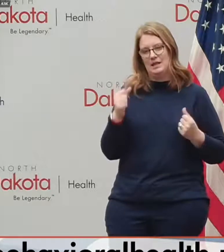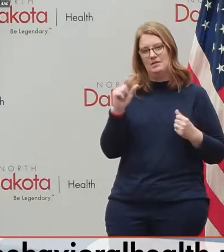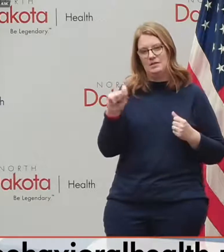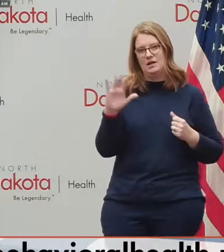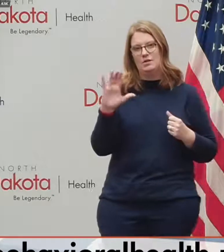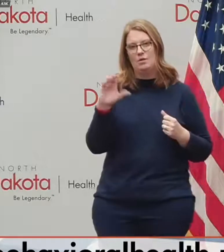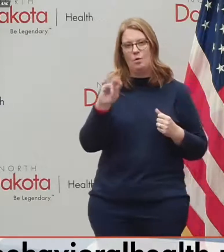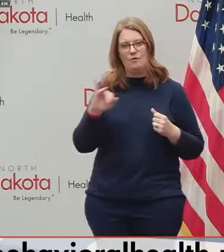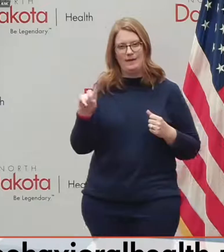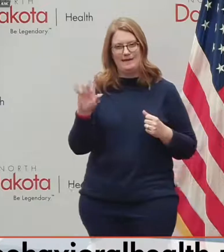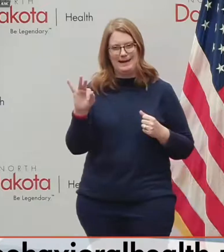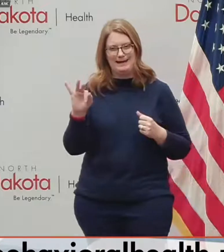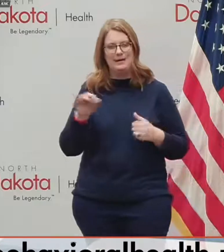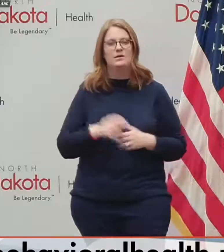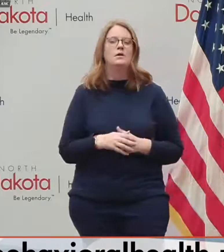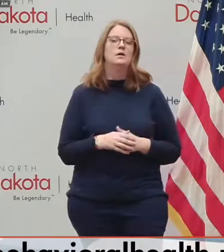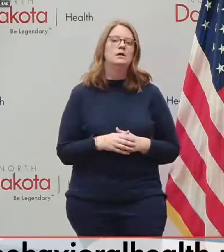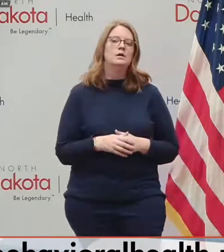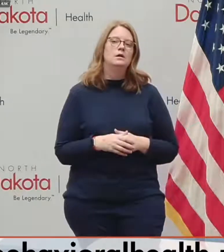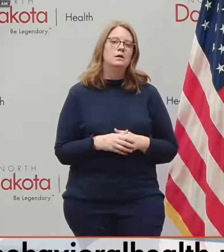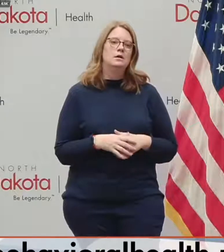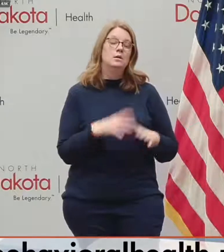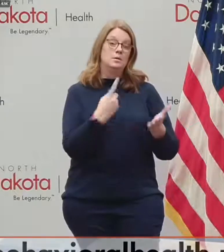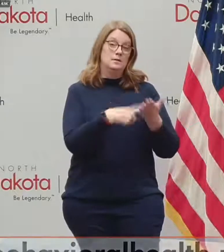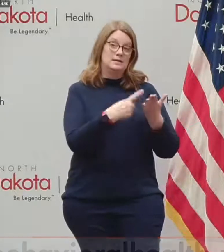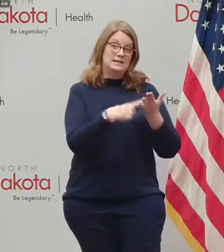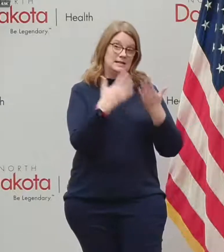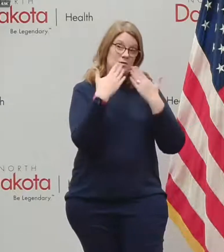behavioralhealth.nd.gov/COVID-19. When we talk about gratitude,